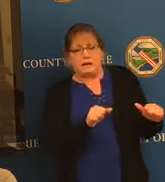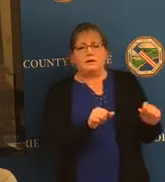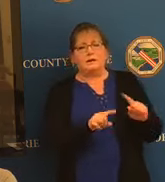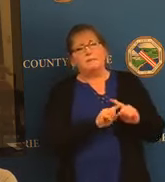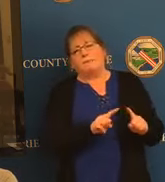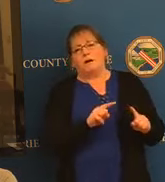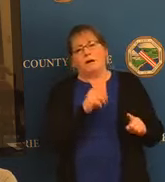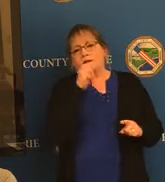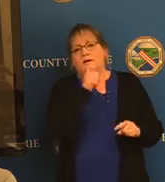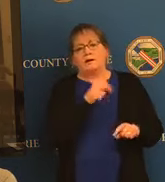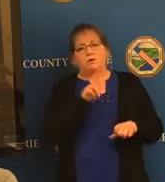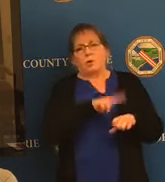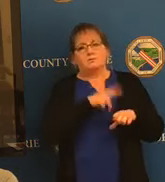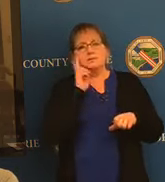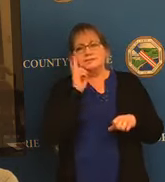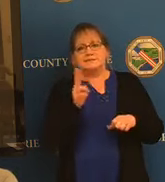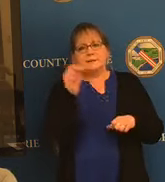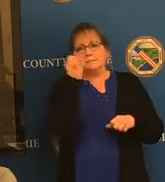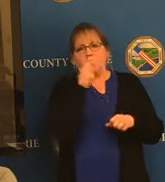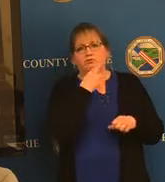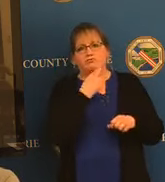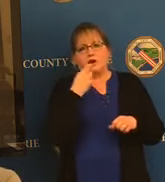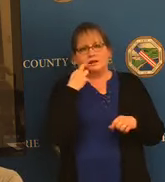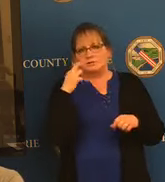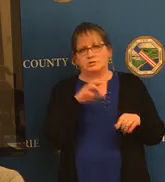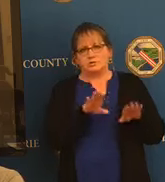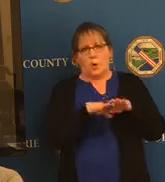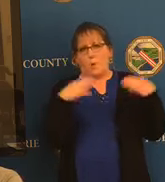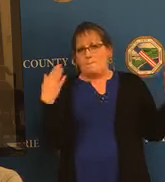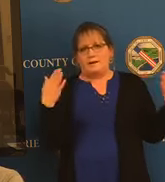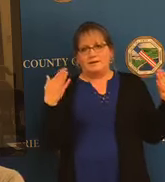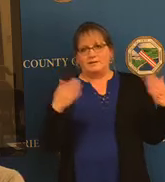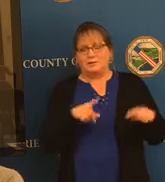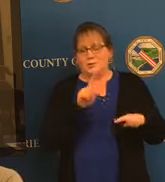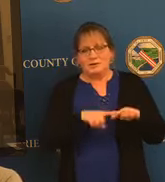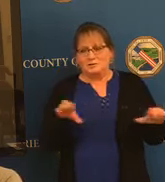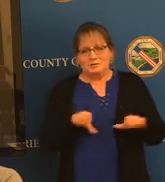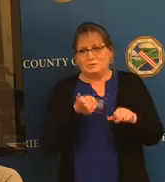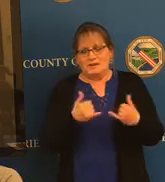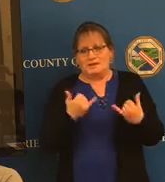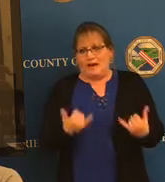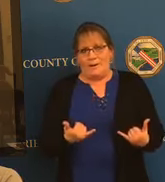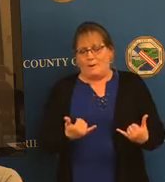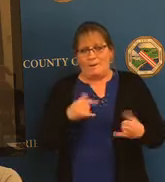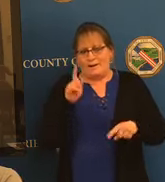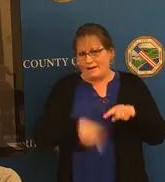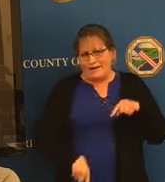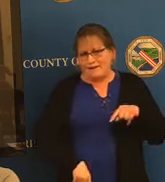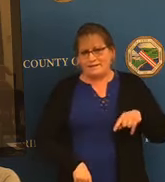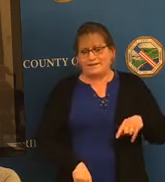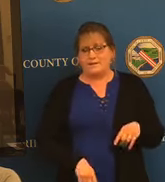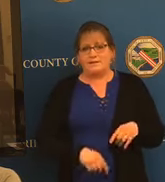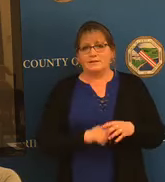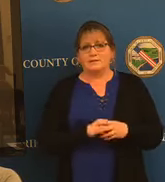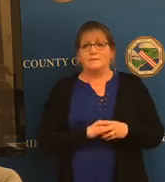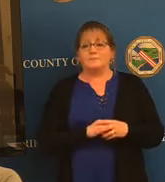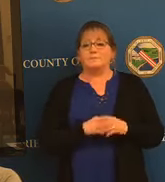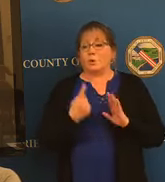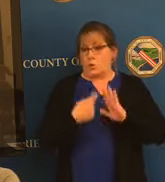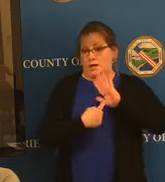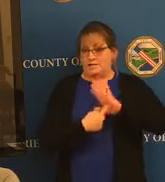not normally see the bar and restaurant, the grill room, be open. You can't do that right now. And to give you an